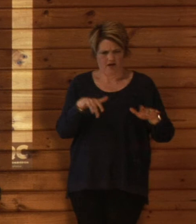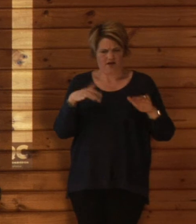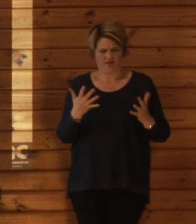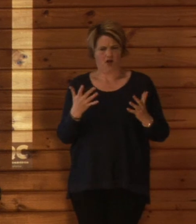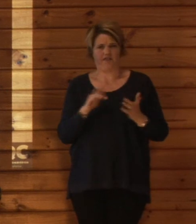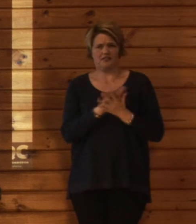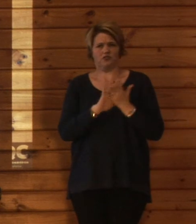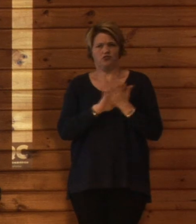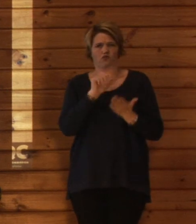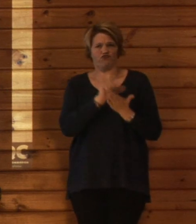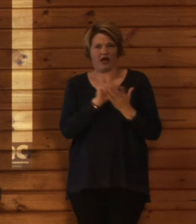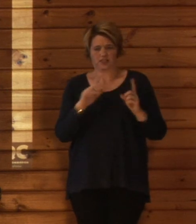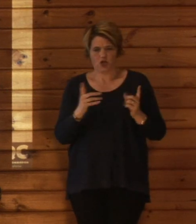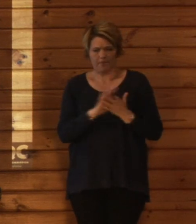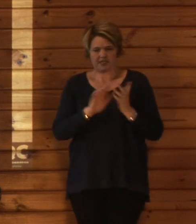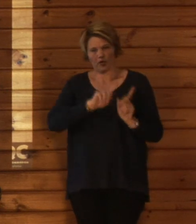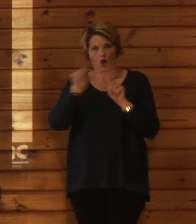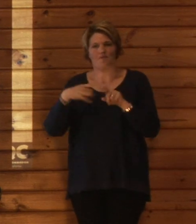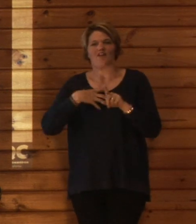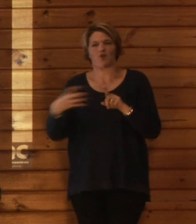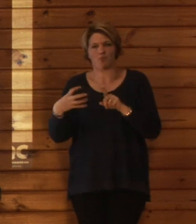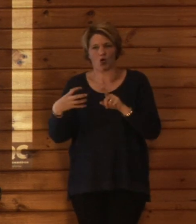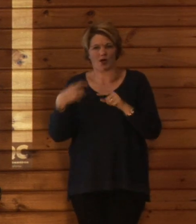engineering assessment to make sure we're making the right decision there.